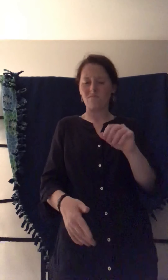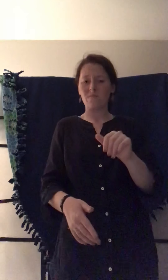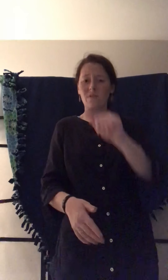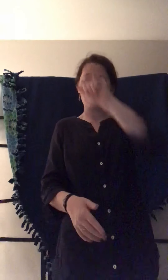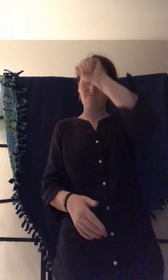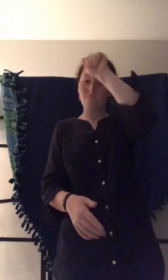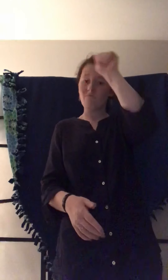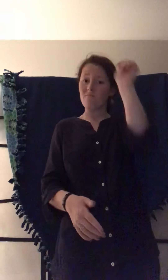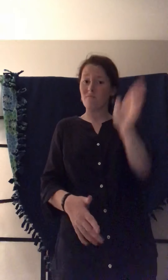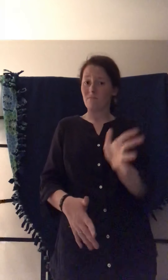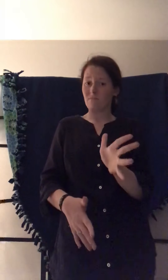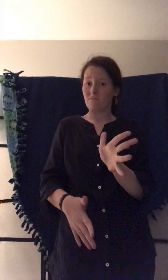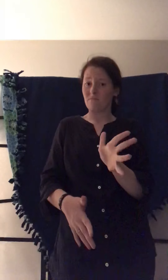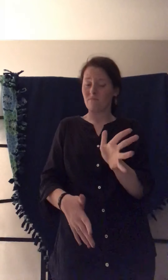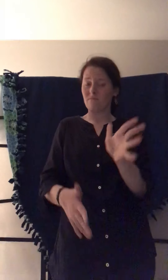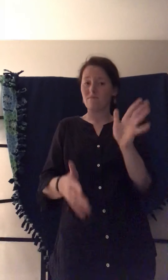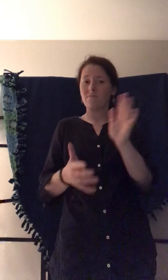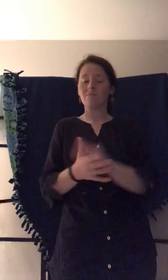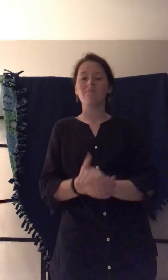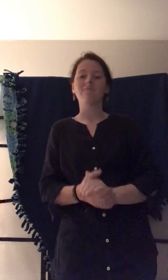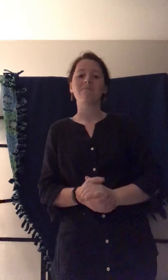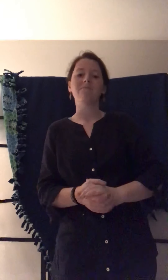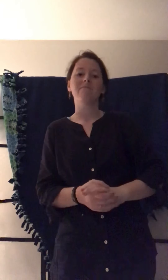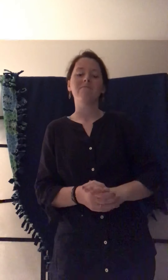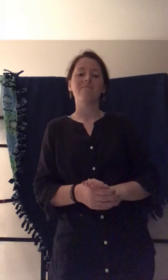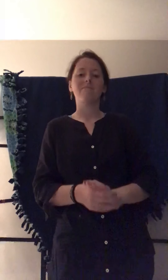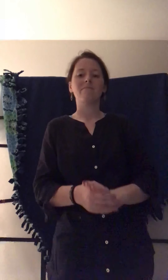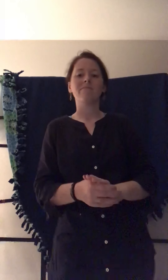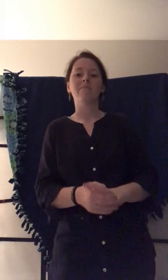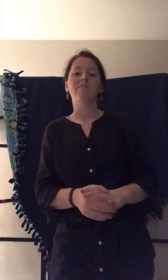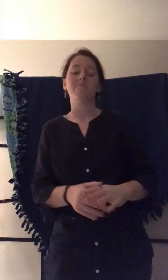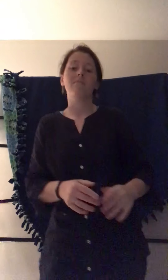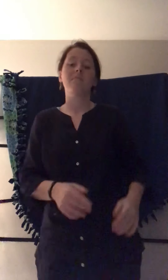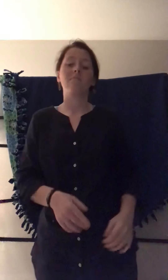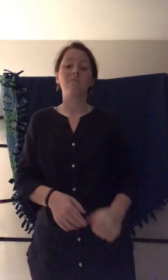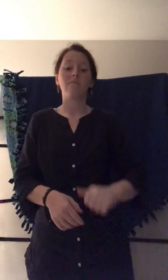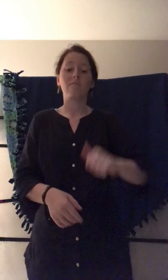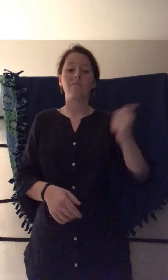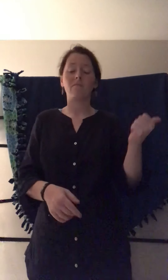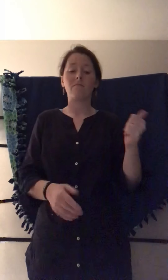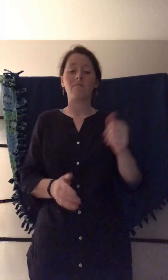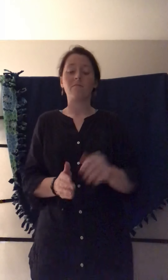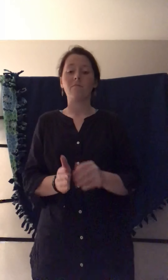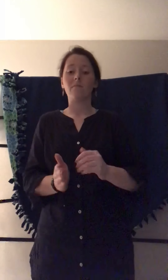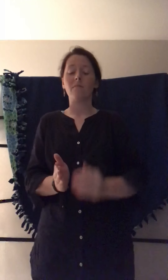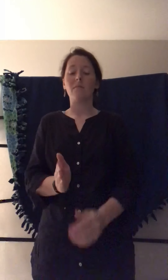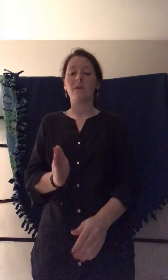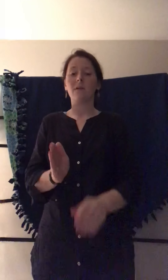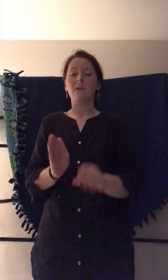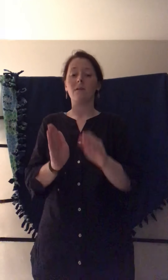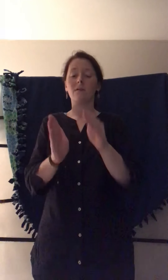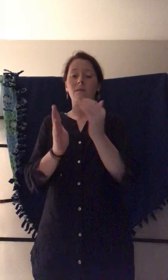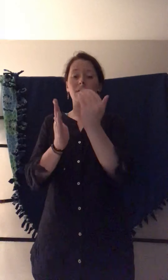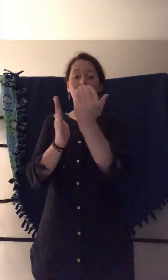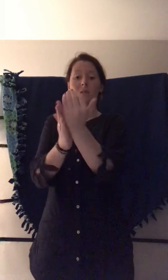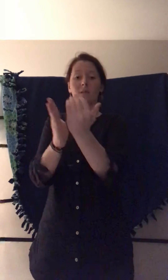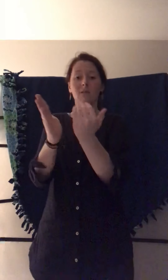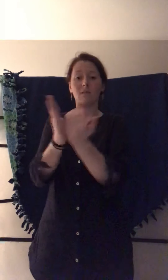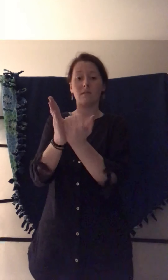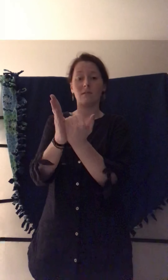precursor storms. Another ingredient in the hurricane recipe is a warm ocean. As air flows over the ocean, it